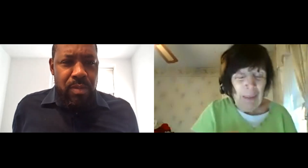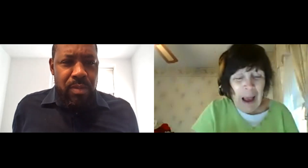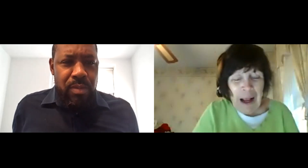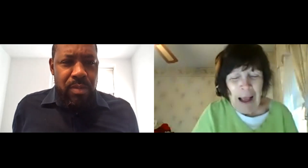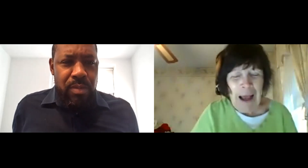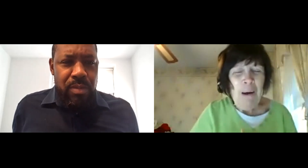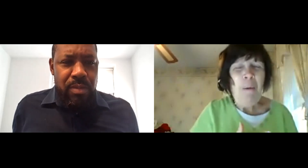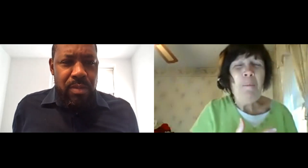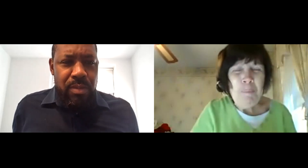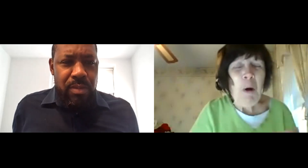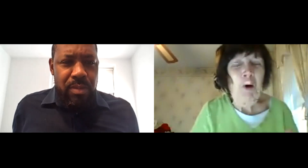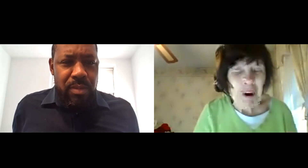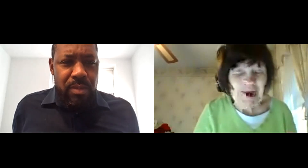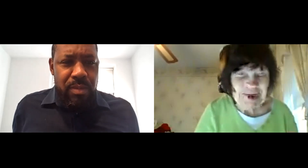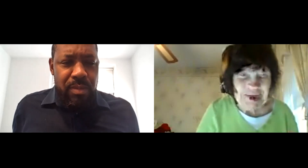I use interpreters.